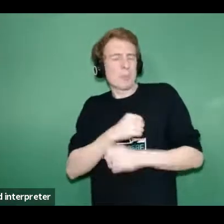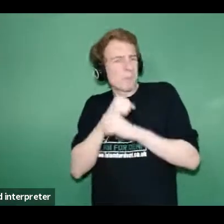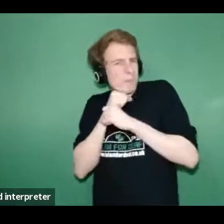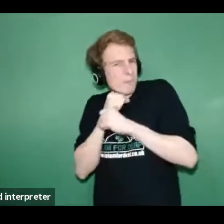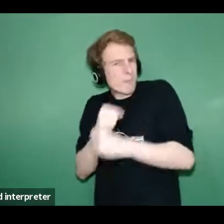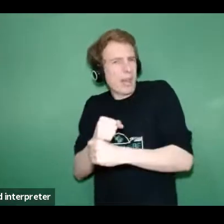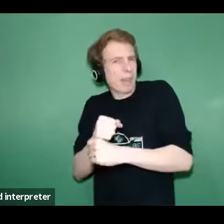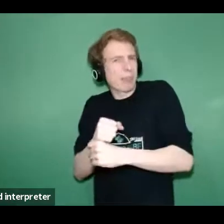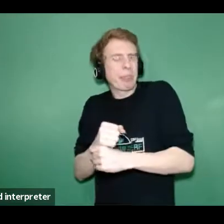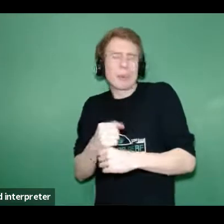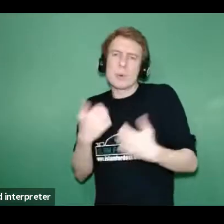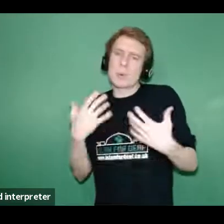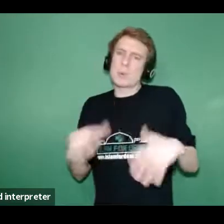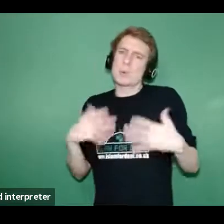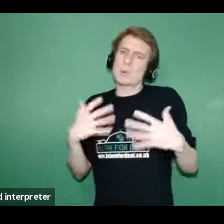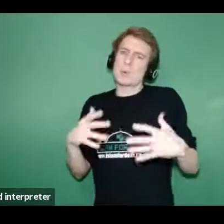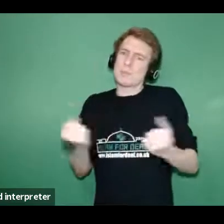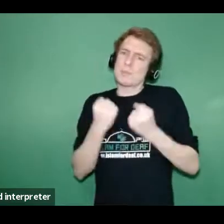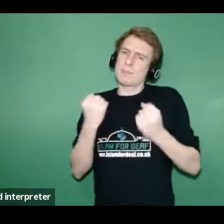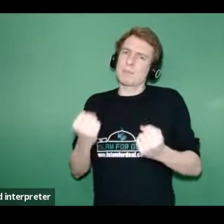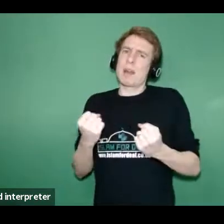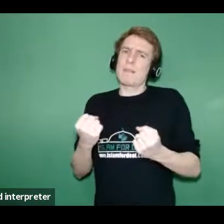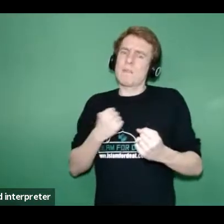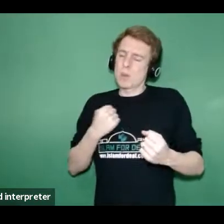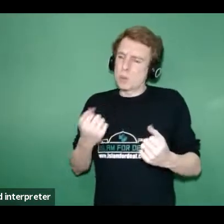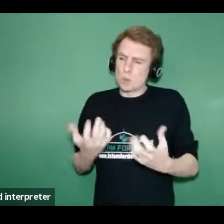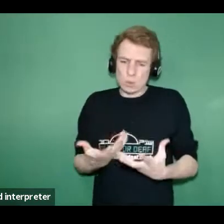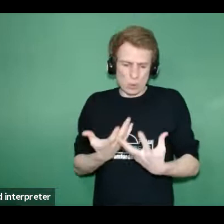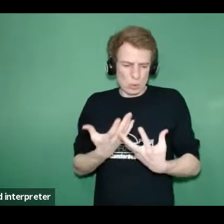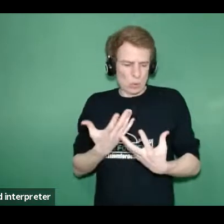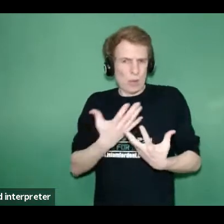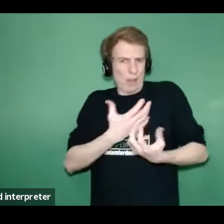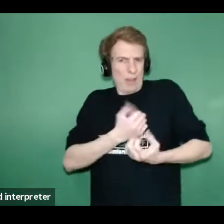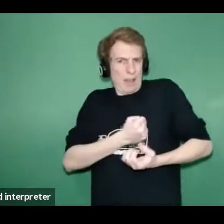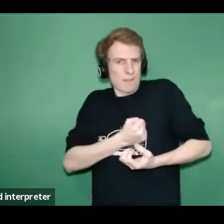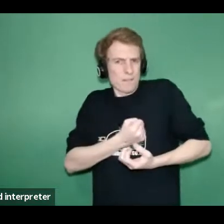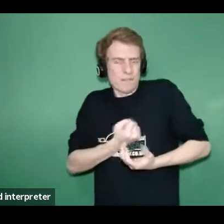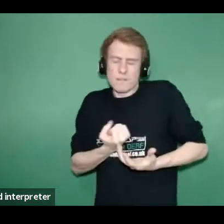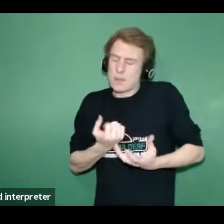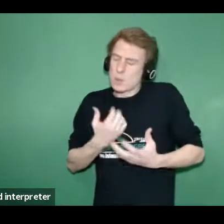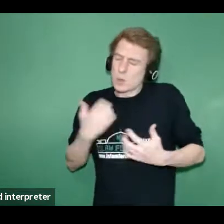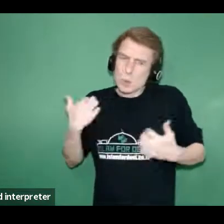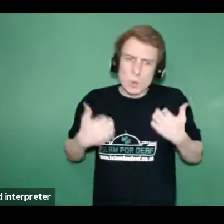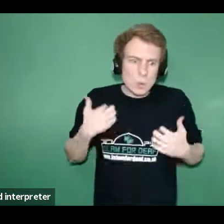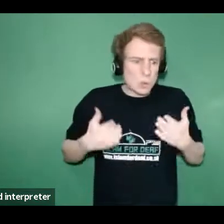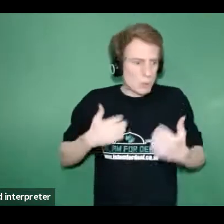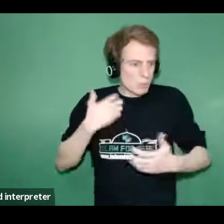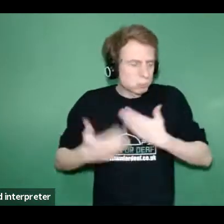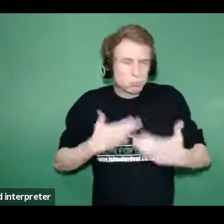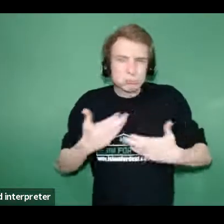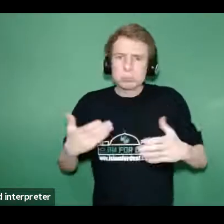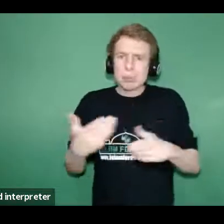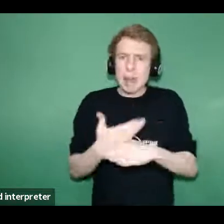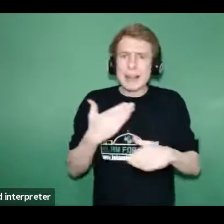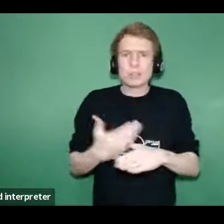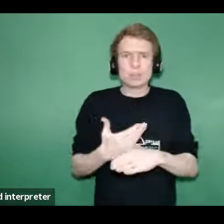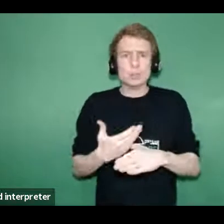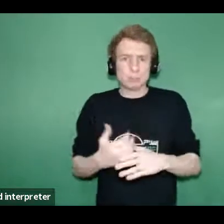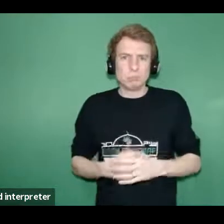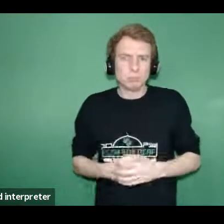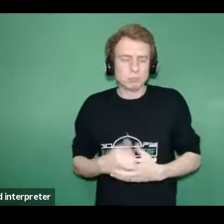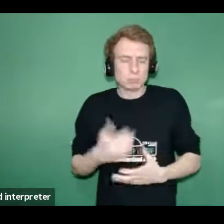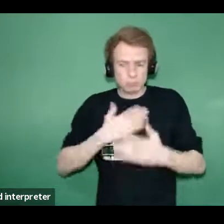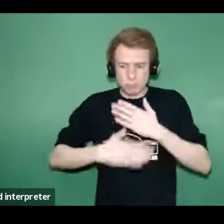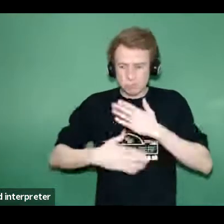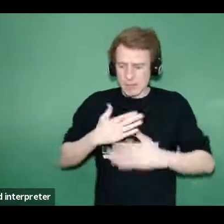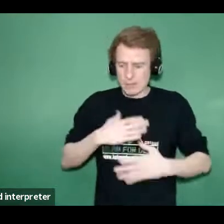an individual to act. And without this motivational factor that we call faith or Iman,